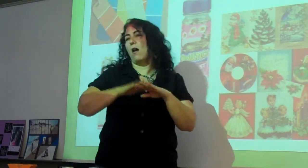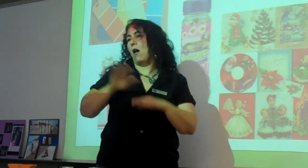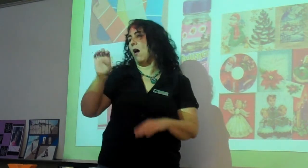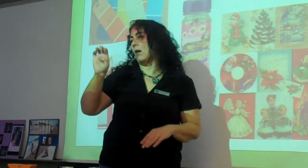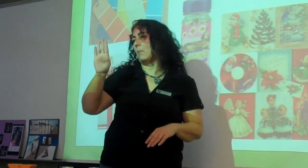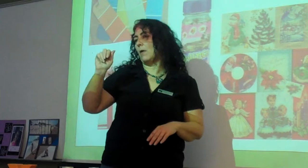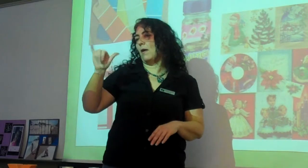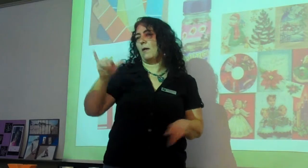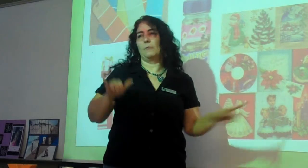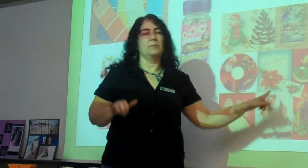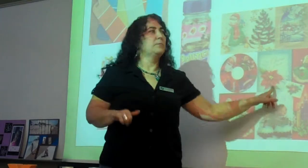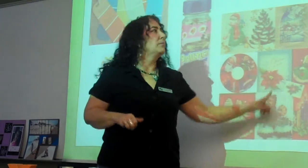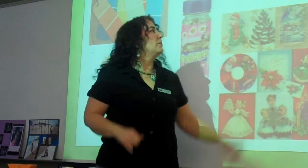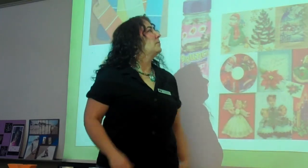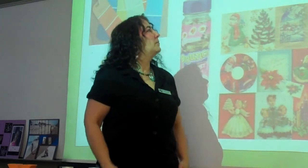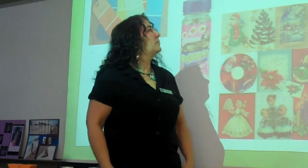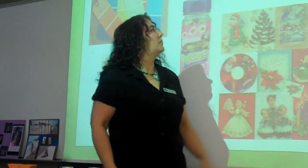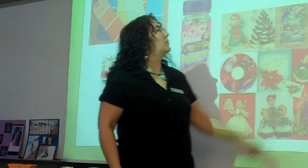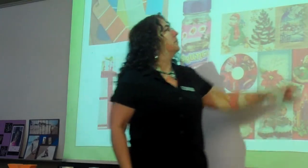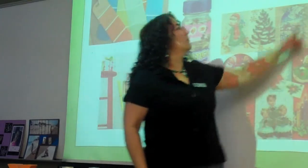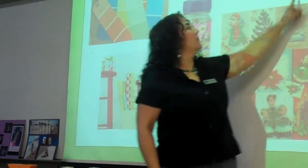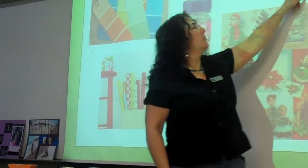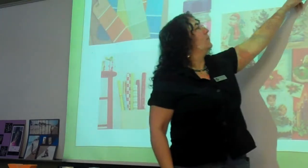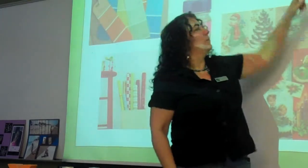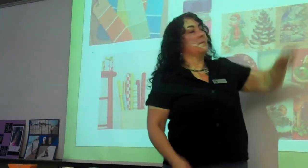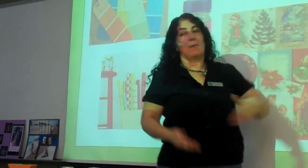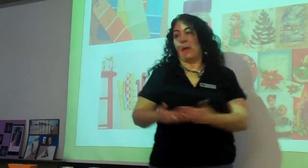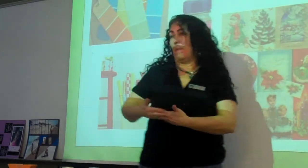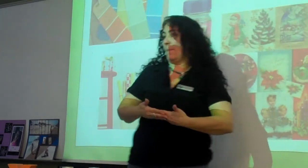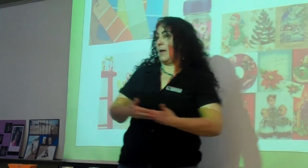children, you want to remember your special Christmases from long ago.